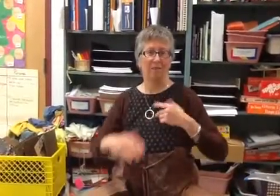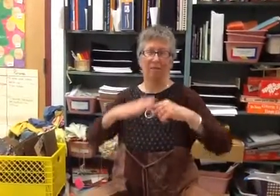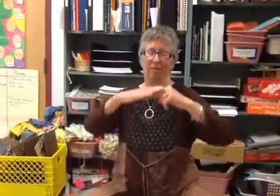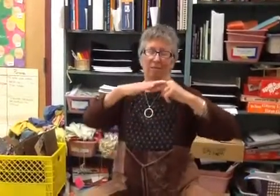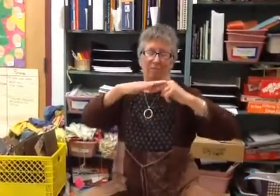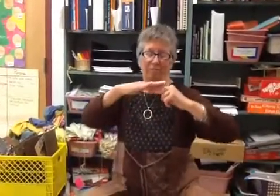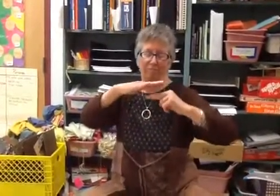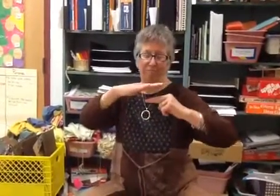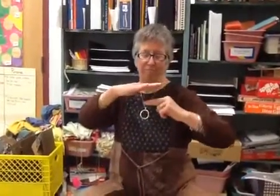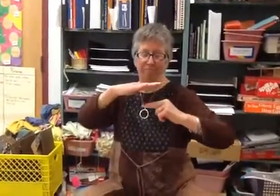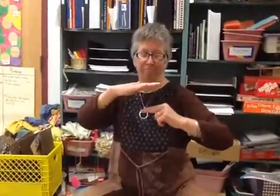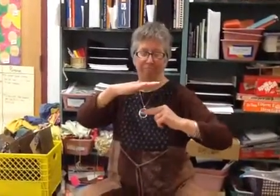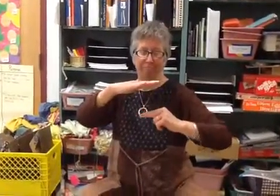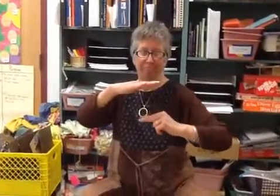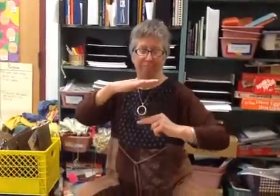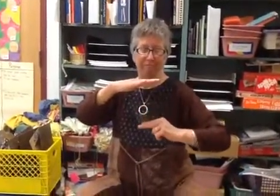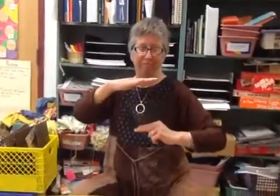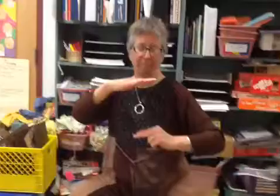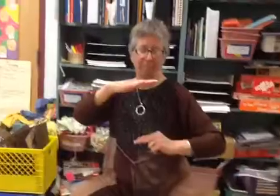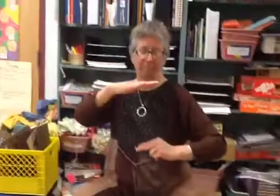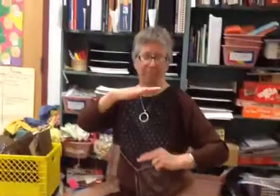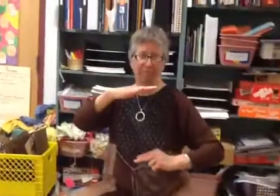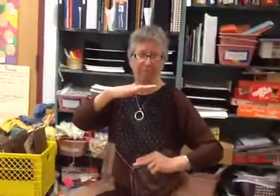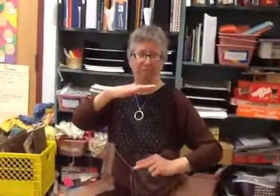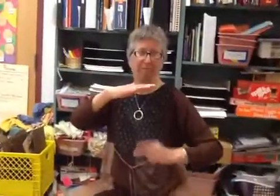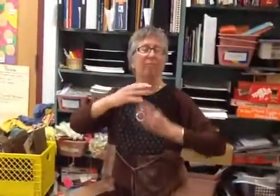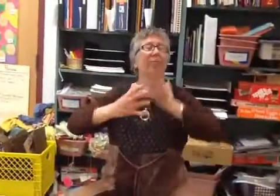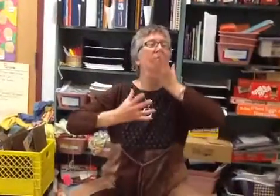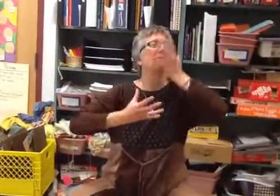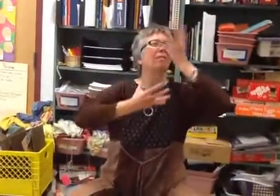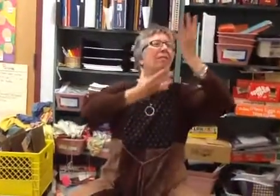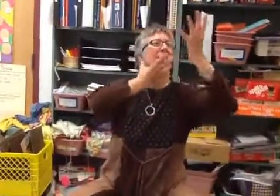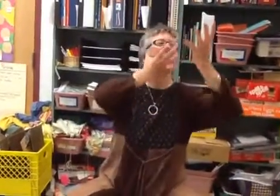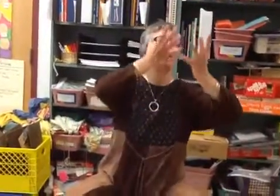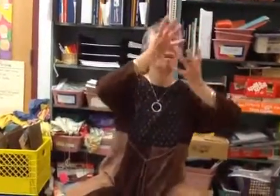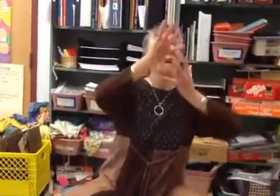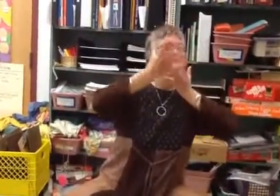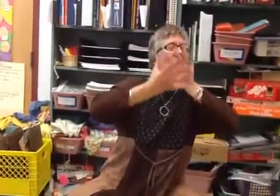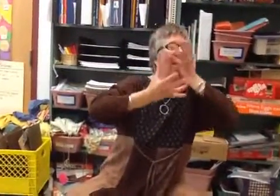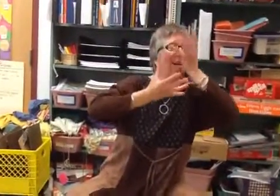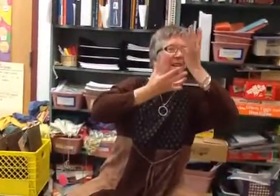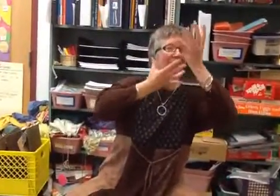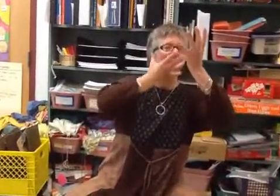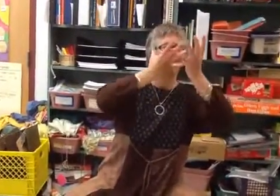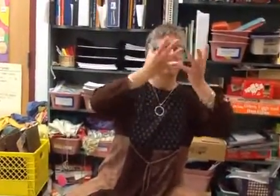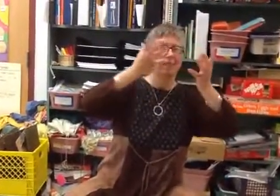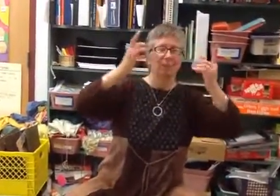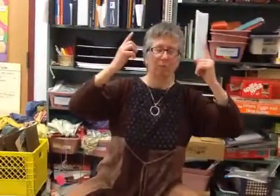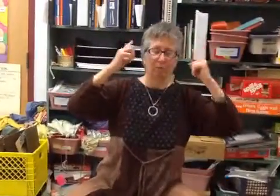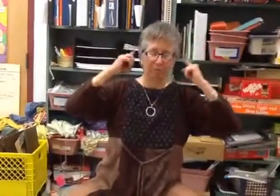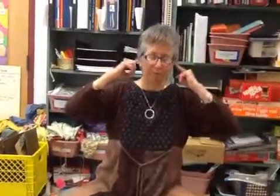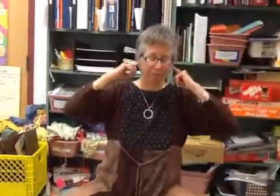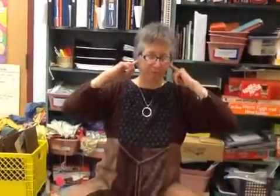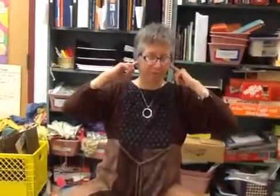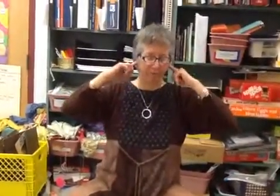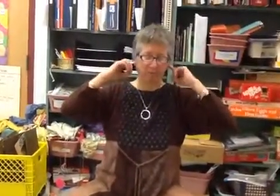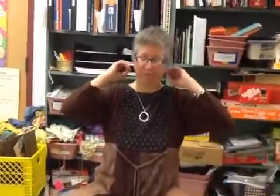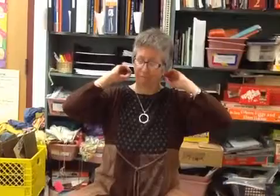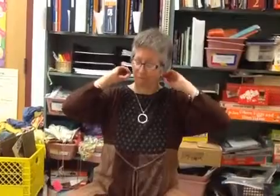deep, 6 feet under screams, but no one seems to hear a thing?